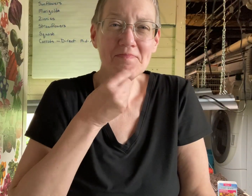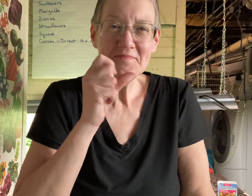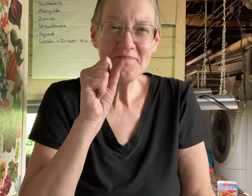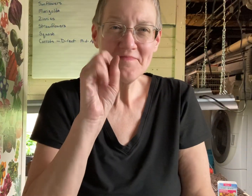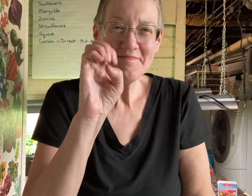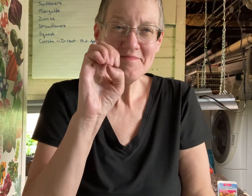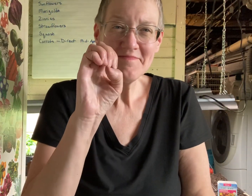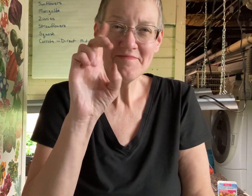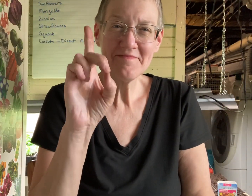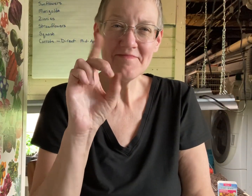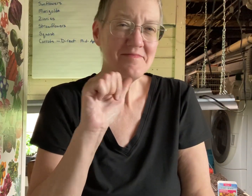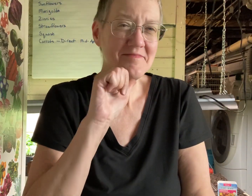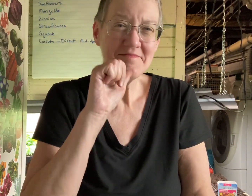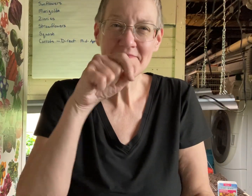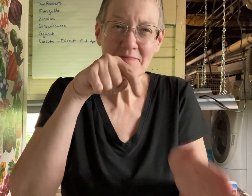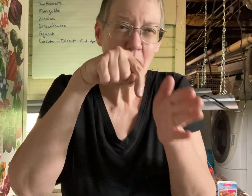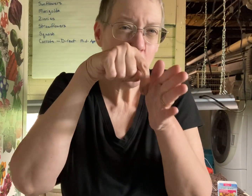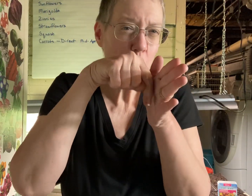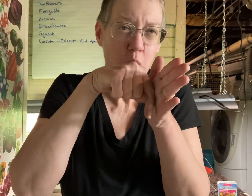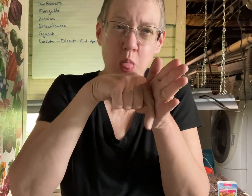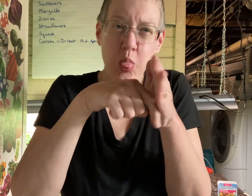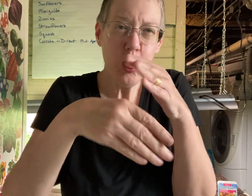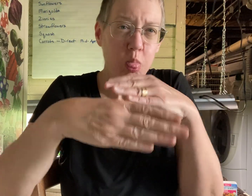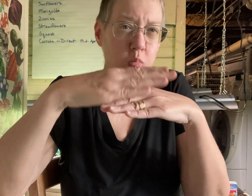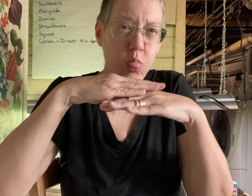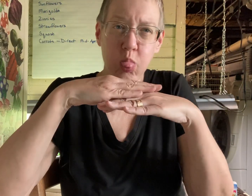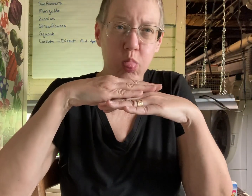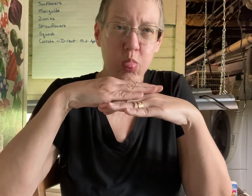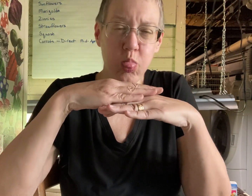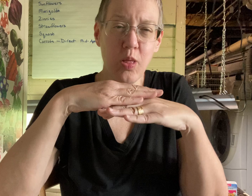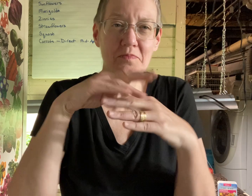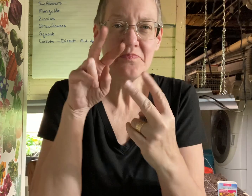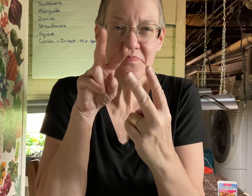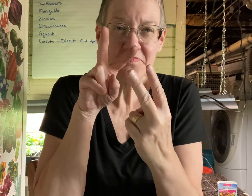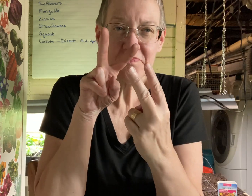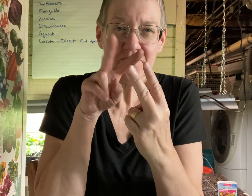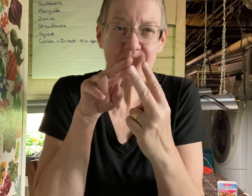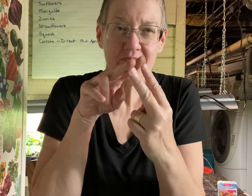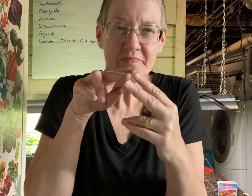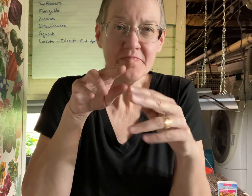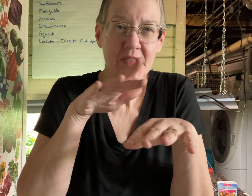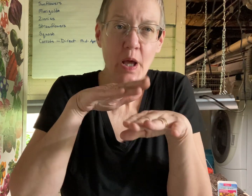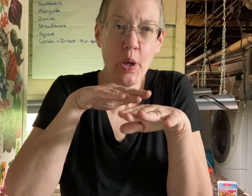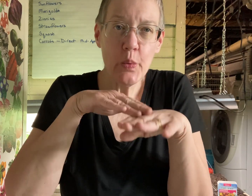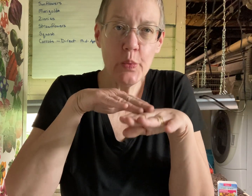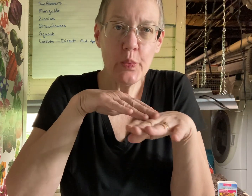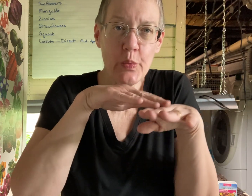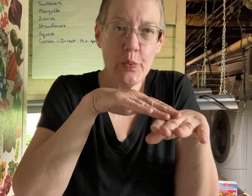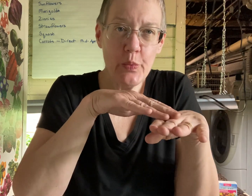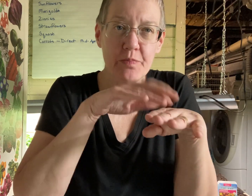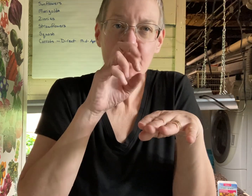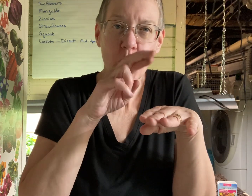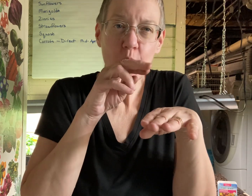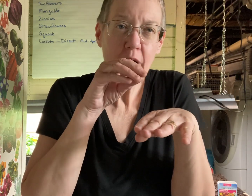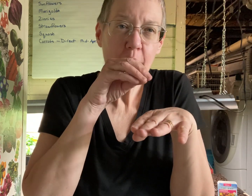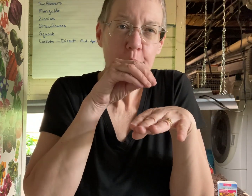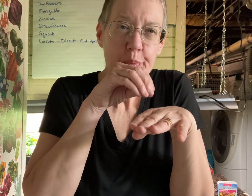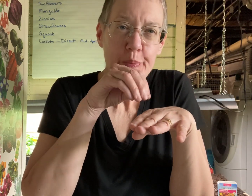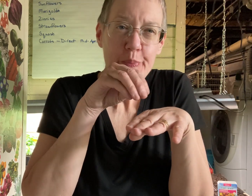They are a very thin seed, so don't plant them deep. Either lightly press them in